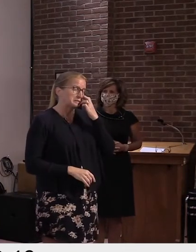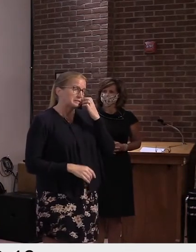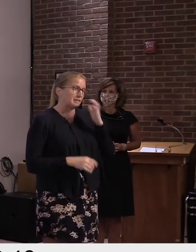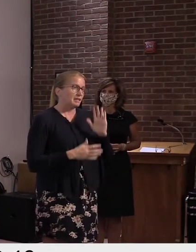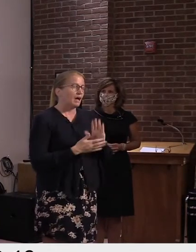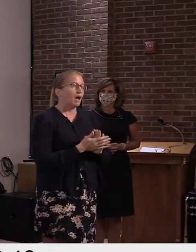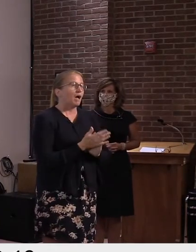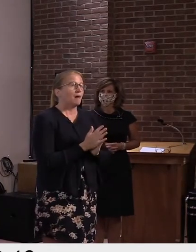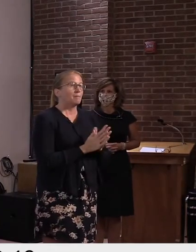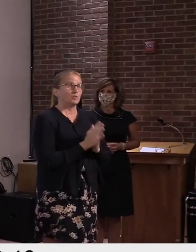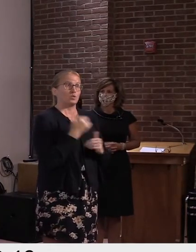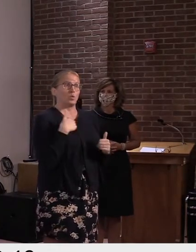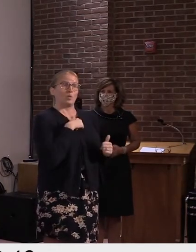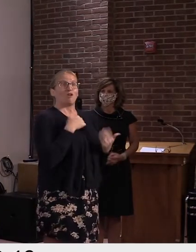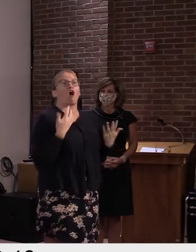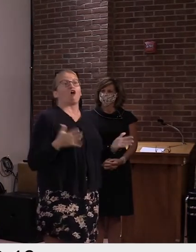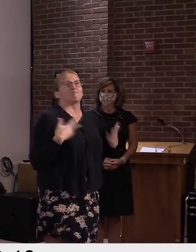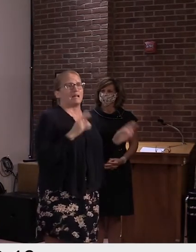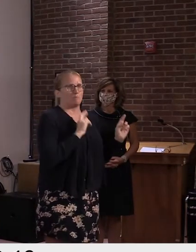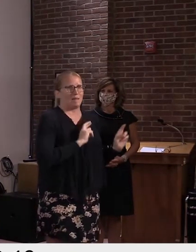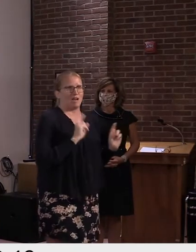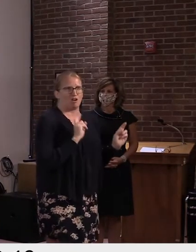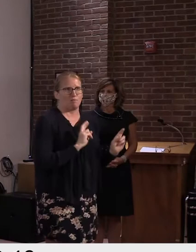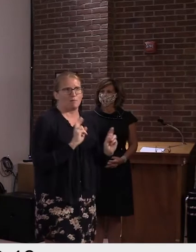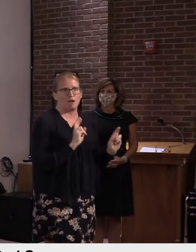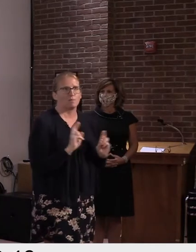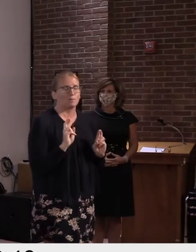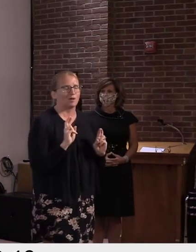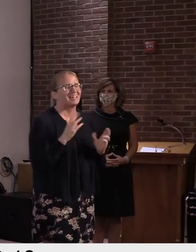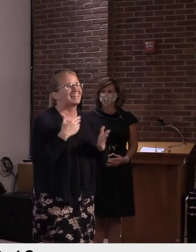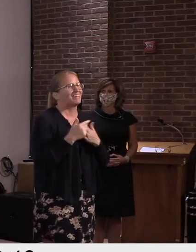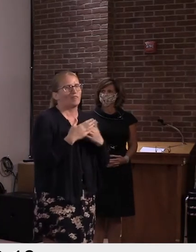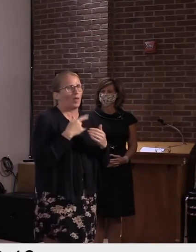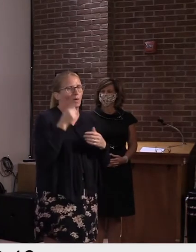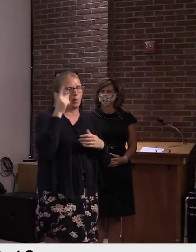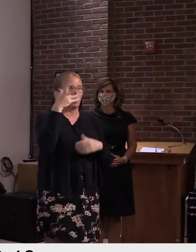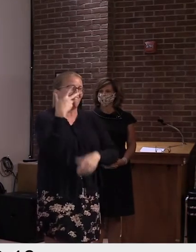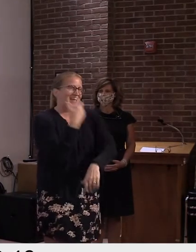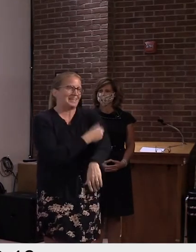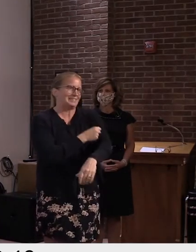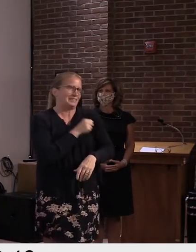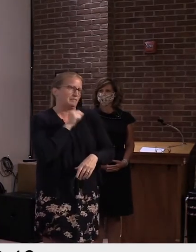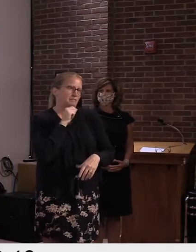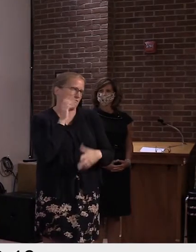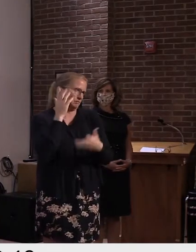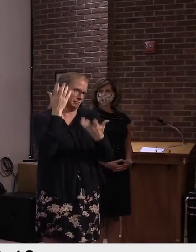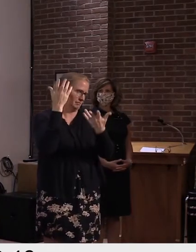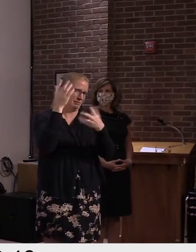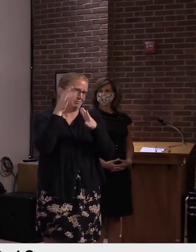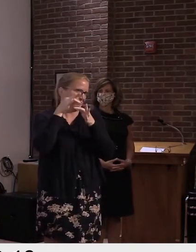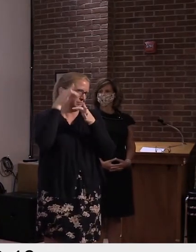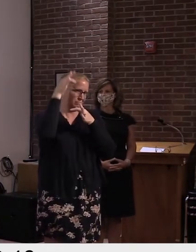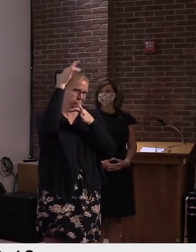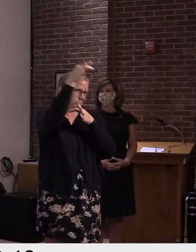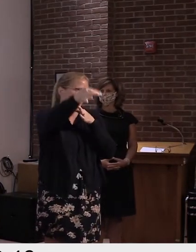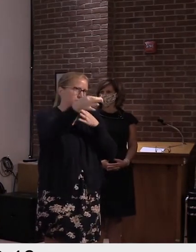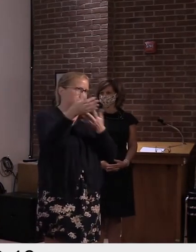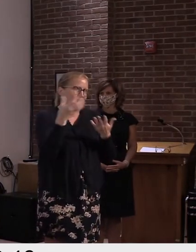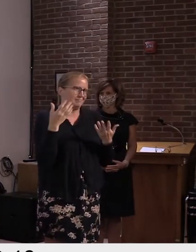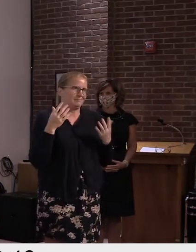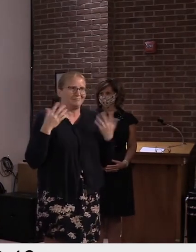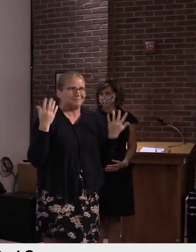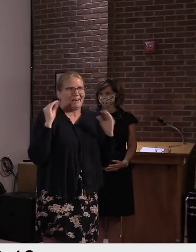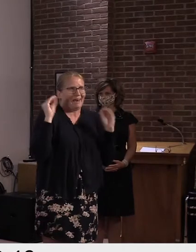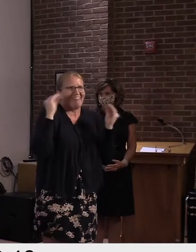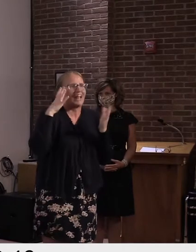preparation is already beginning, even though we're not even close to having anything on the market that's passed the